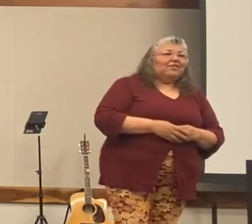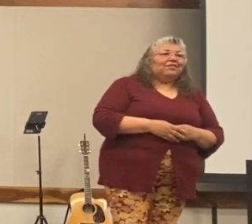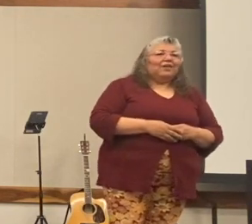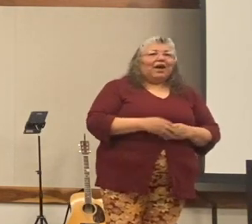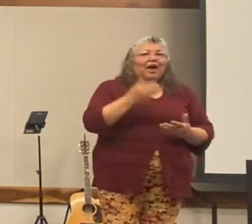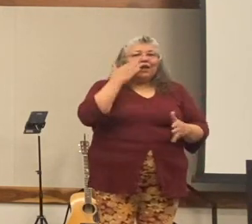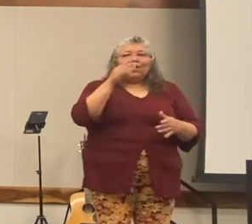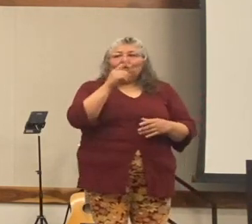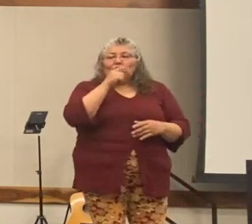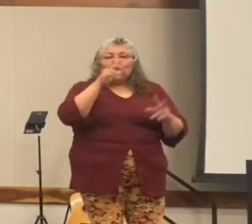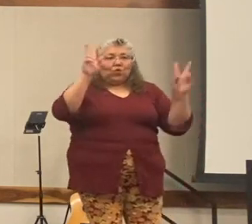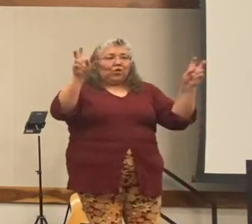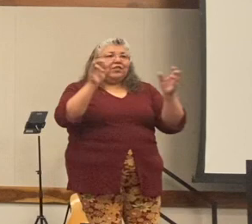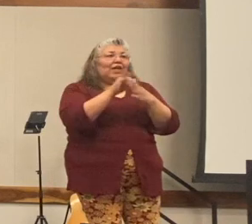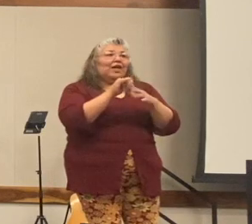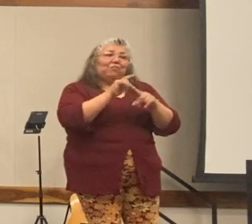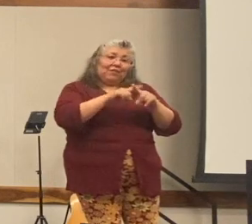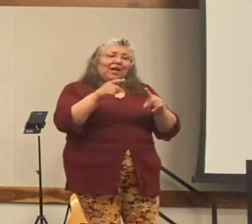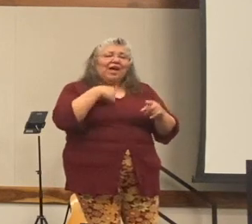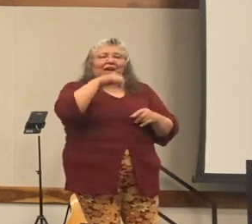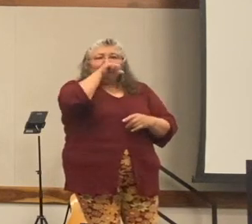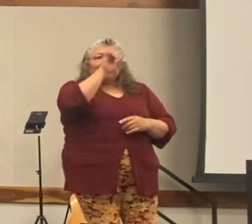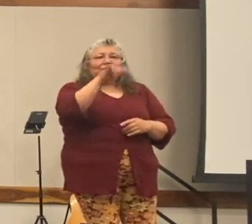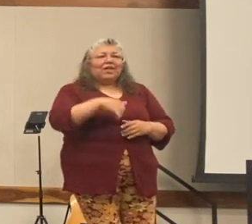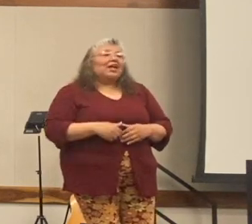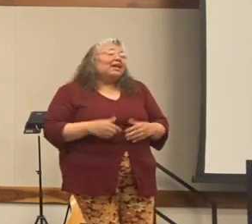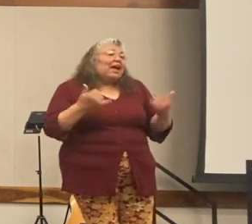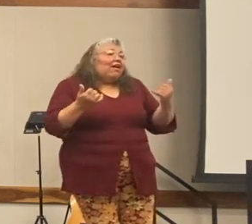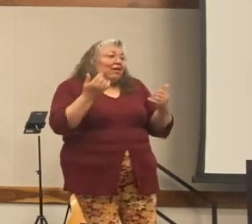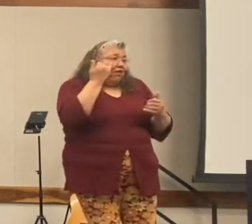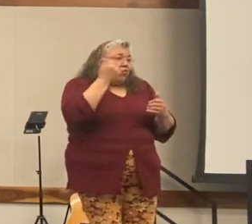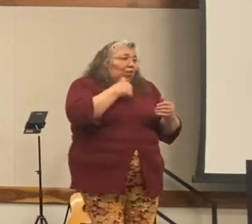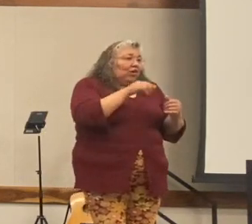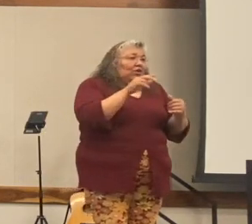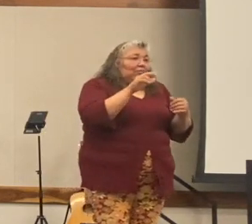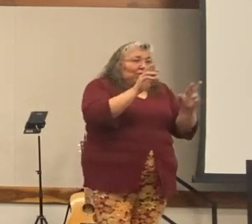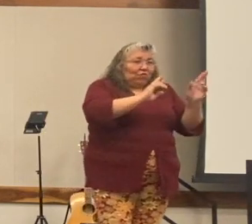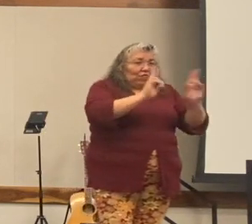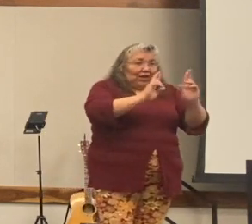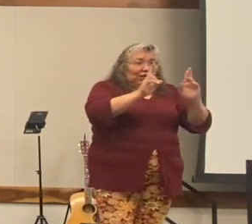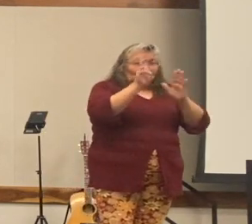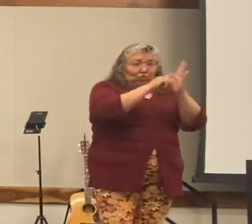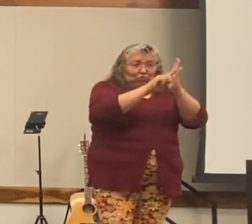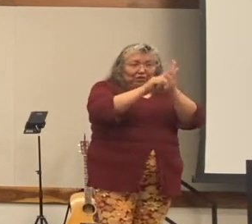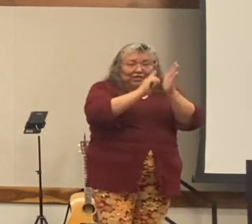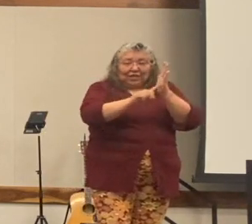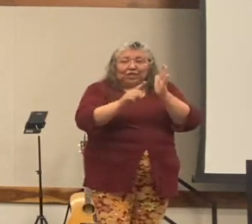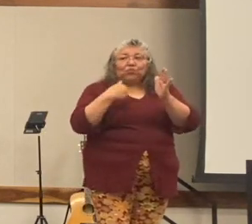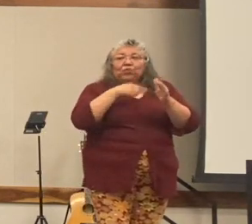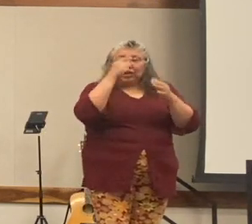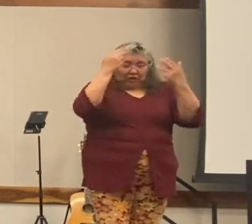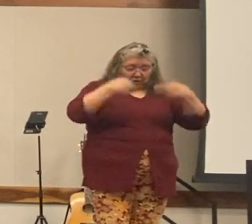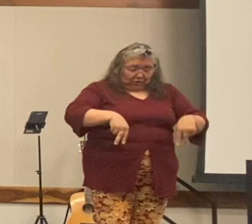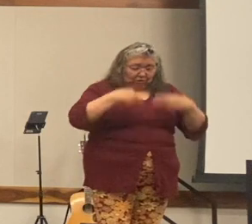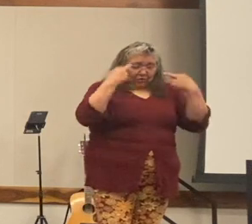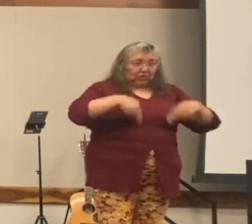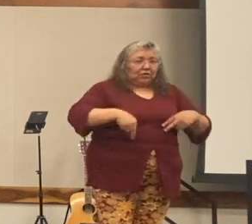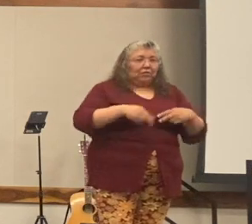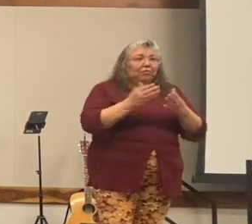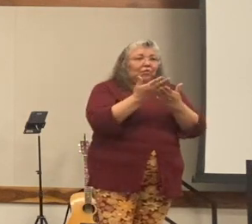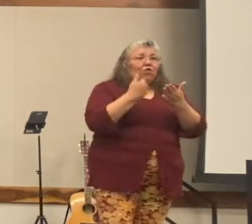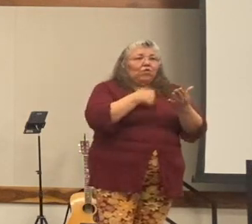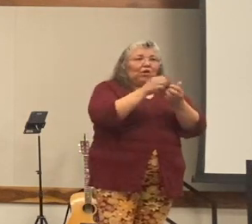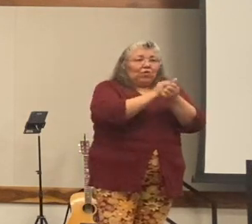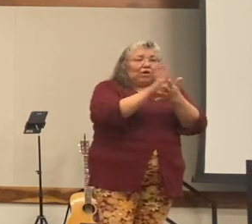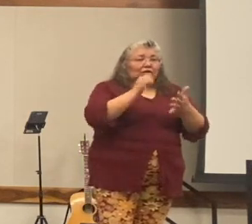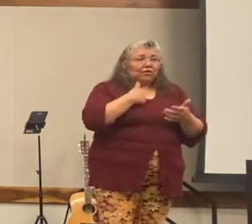I don't know who quoted that, but I love it. If we're going to be ready to criticize someone, we better check ourselves before I wreck